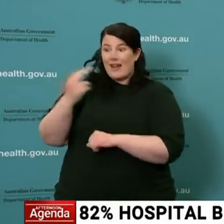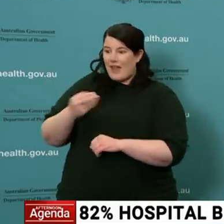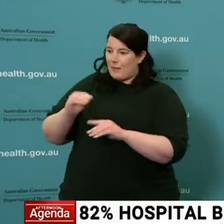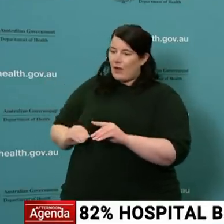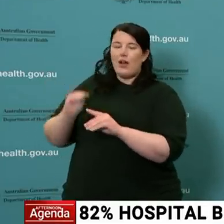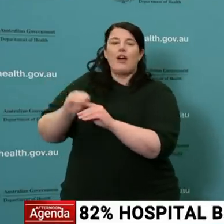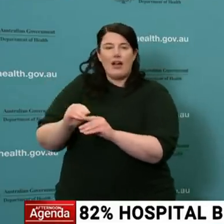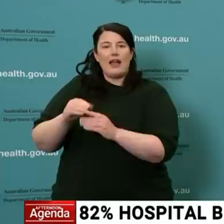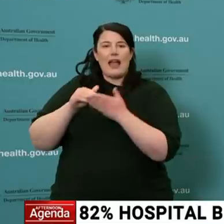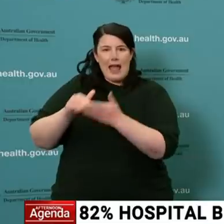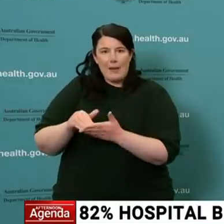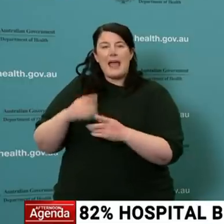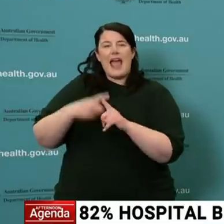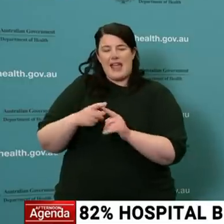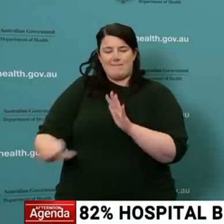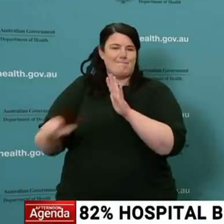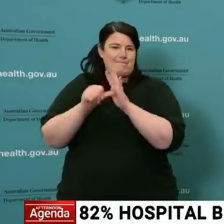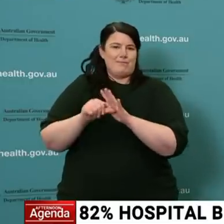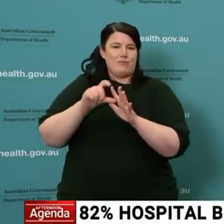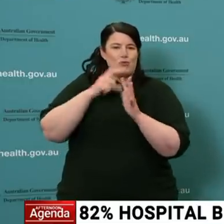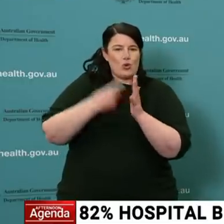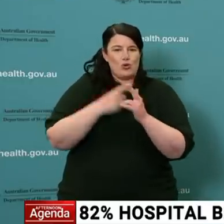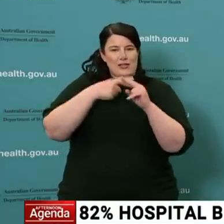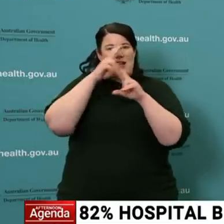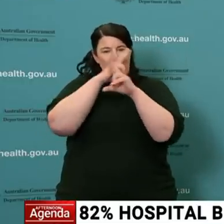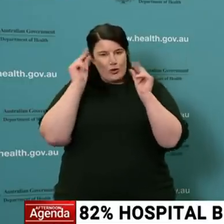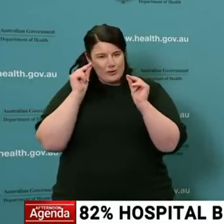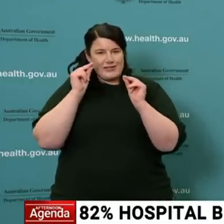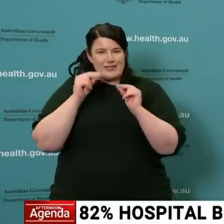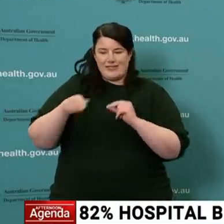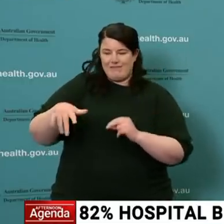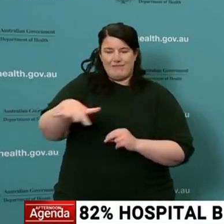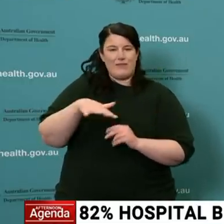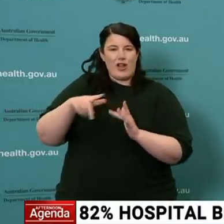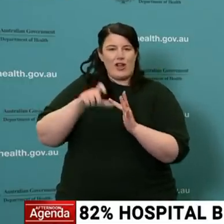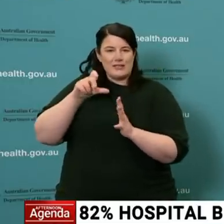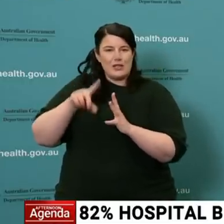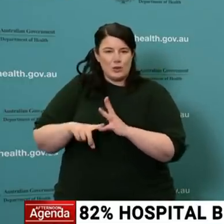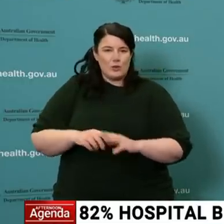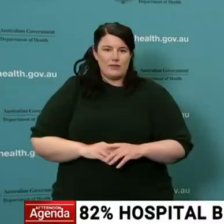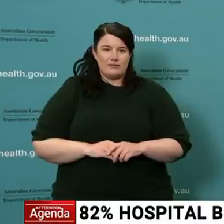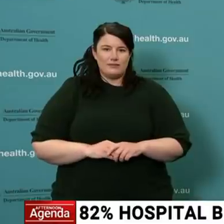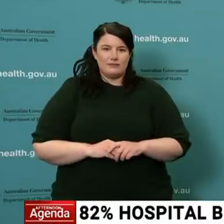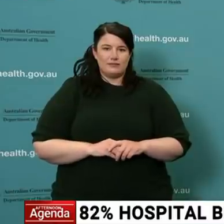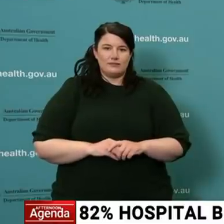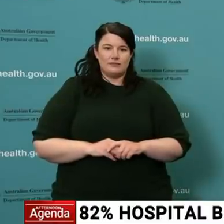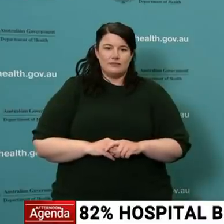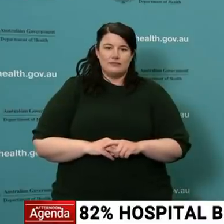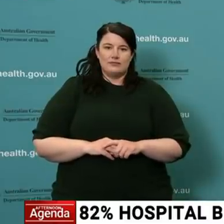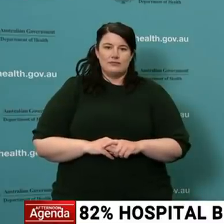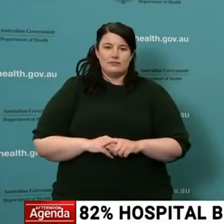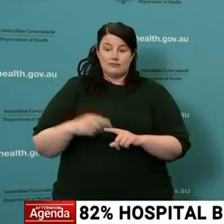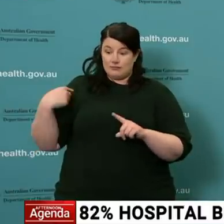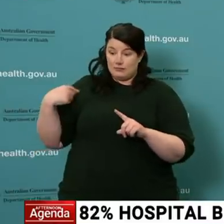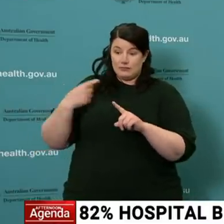our exceptionally experienced and world-class intensive care doctors and nurses. We've learnt so much over the past